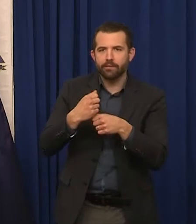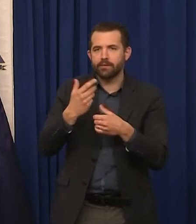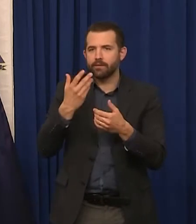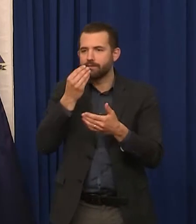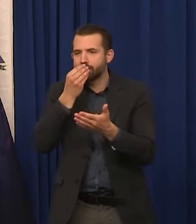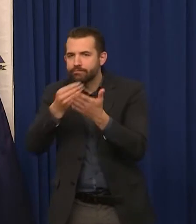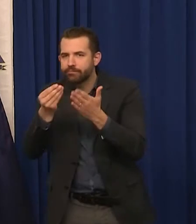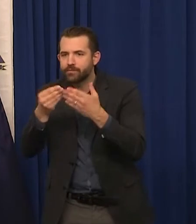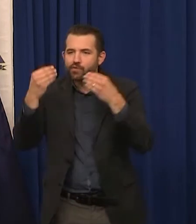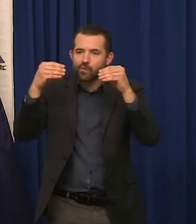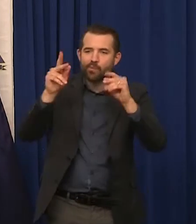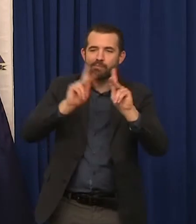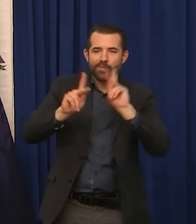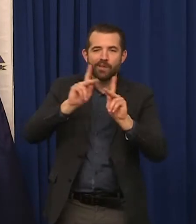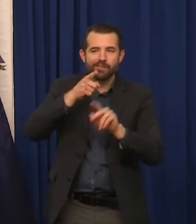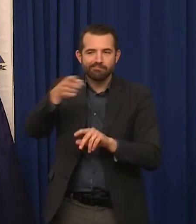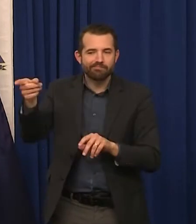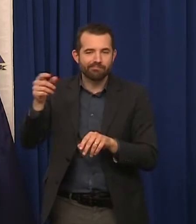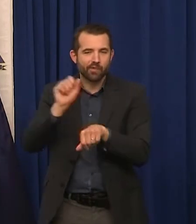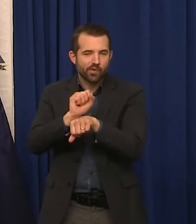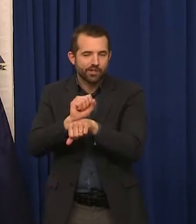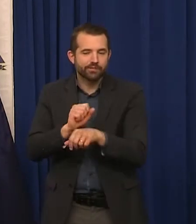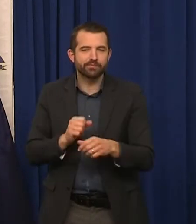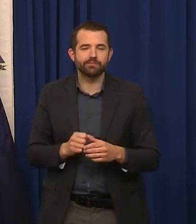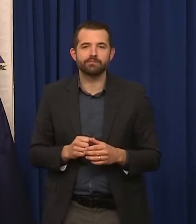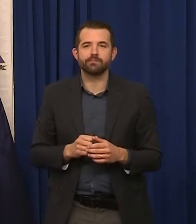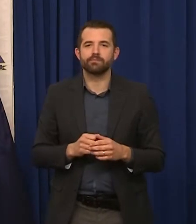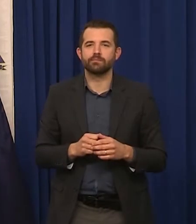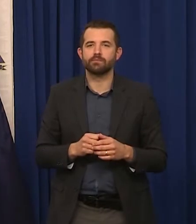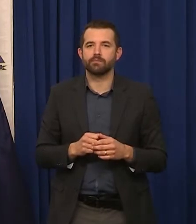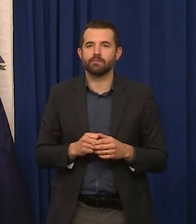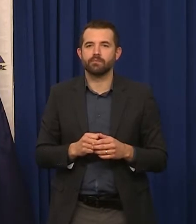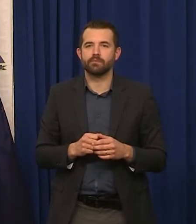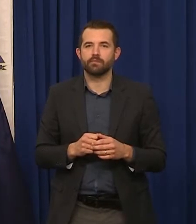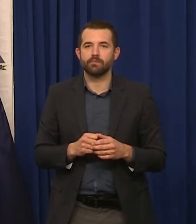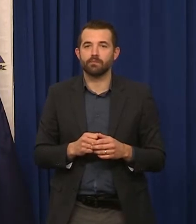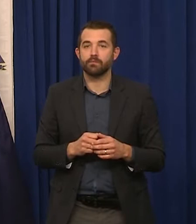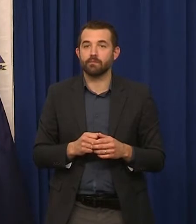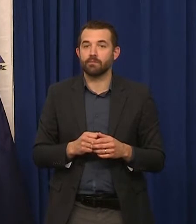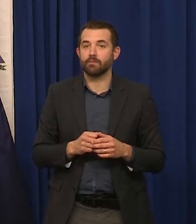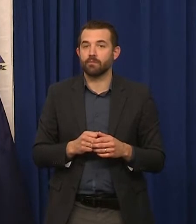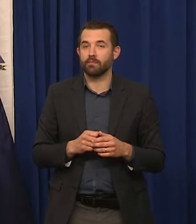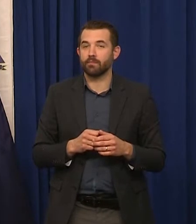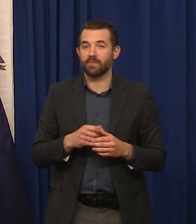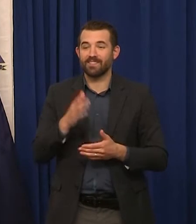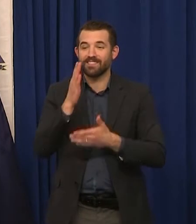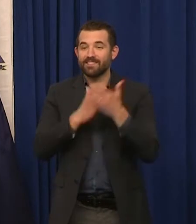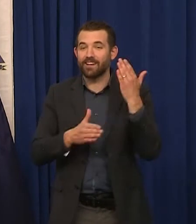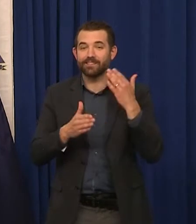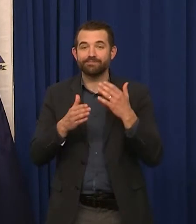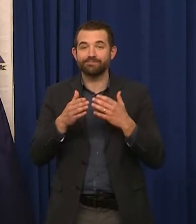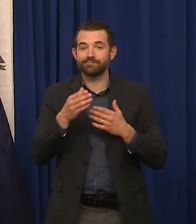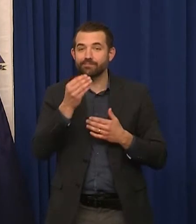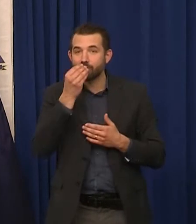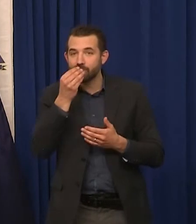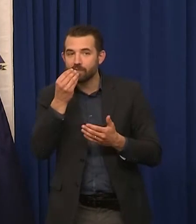of having gaps in our ability to have food are staggering. As you may have seen,